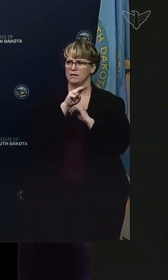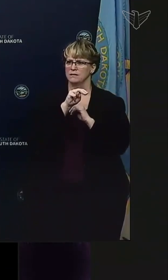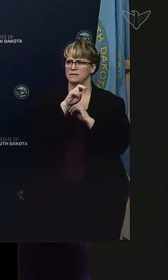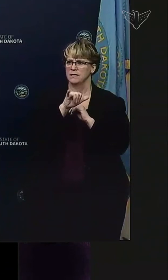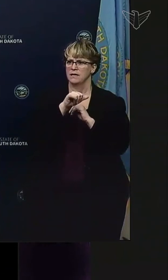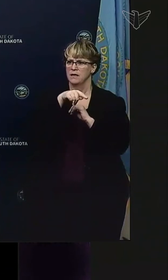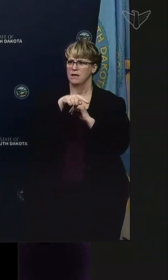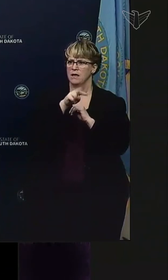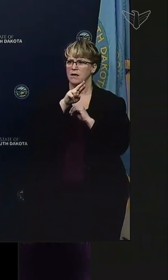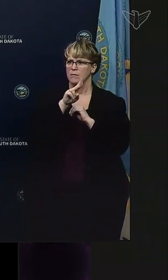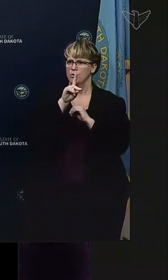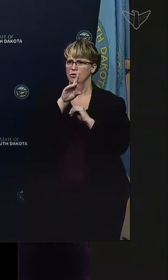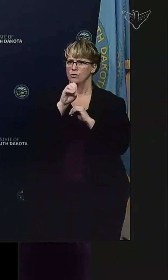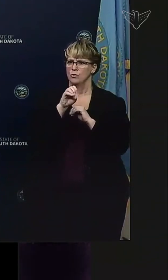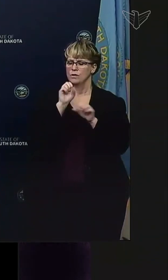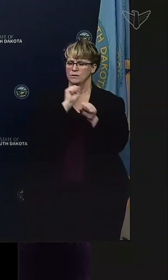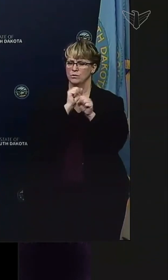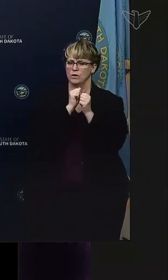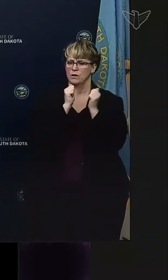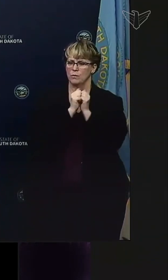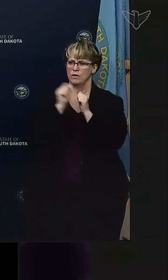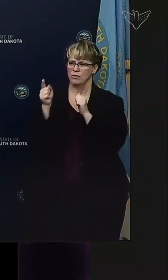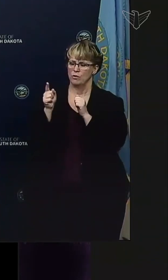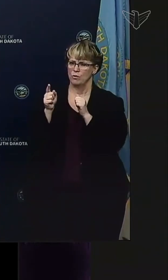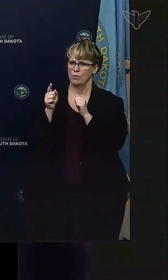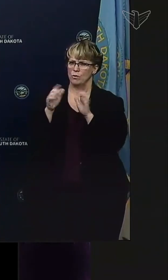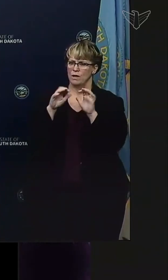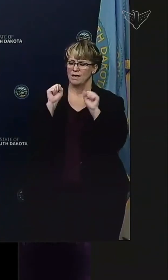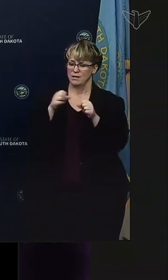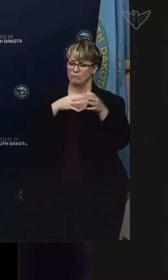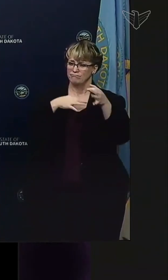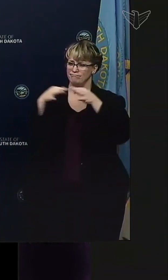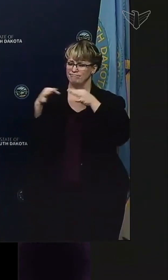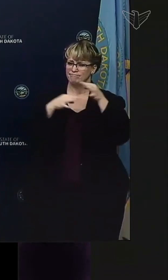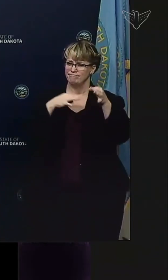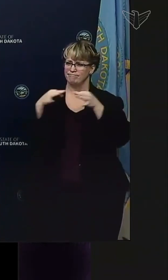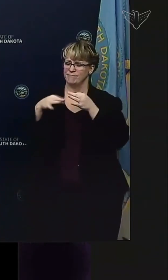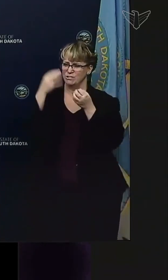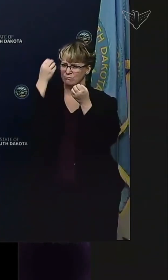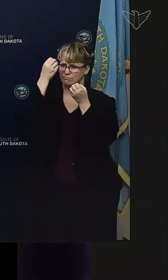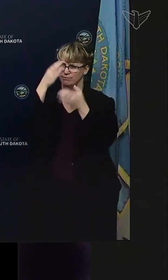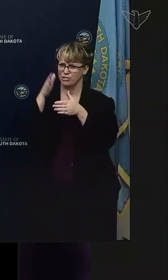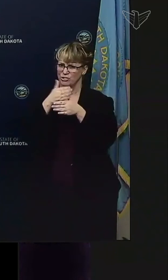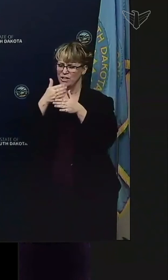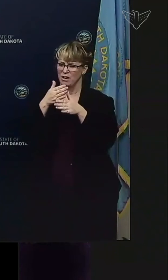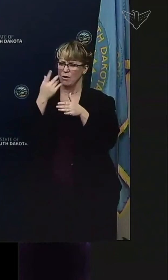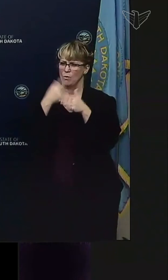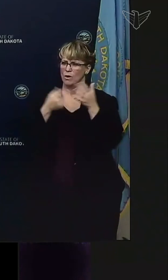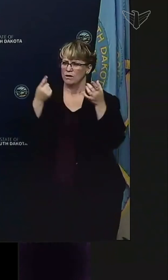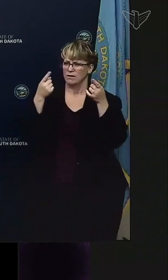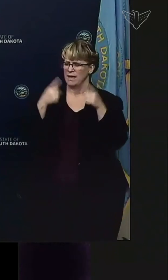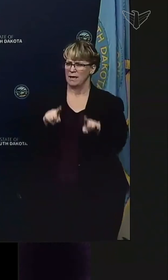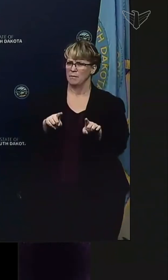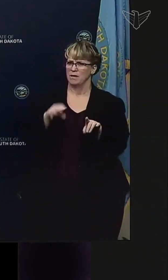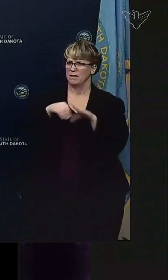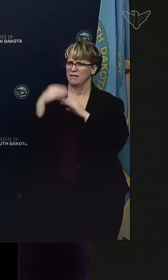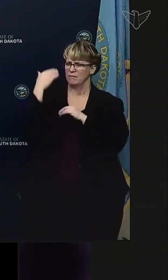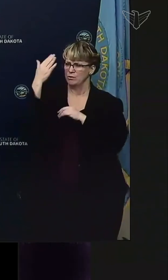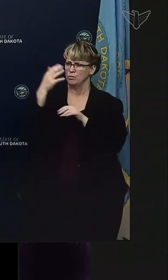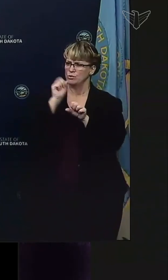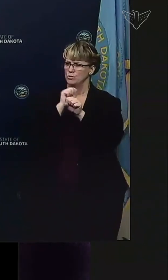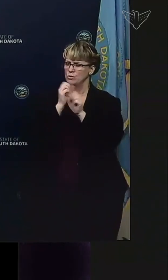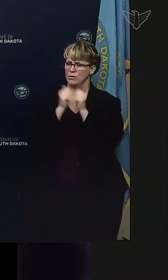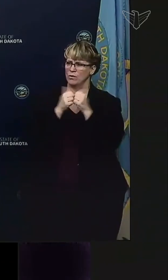afternoon that he was working closely with you. I wondered if you could outline some of the steps forward that you all are working